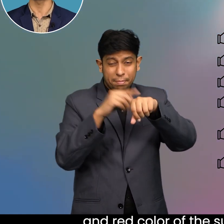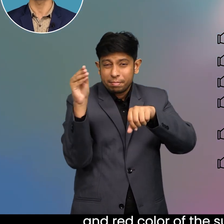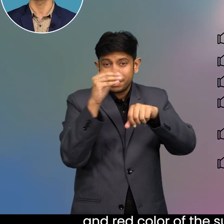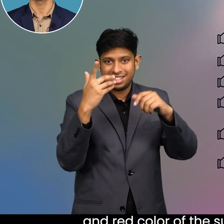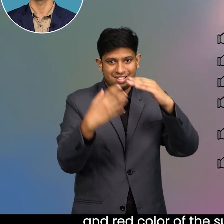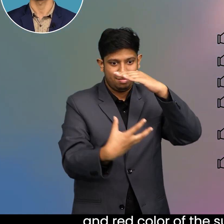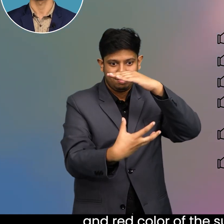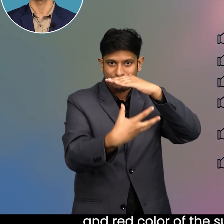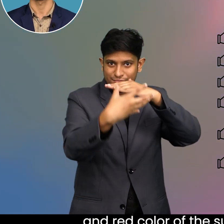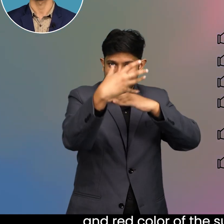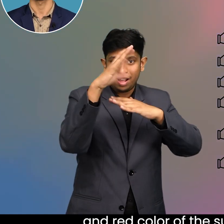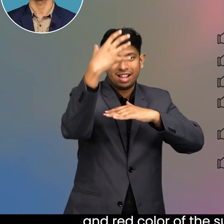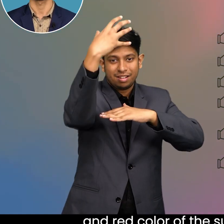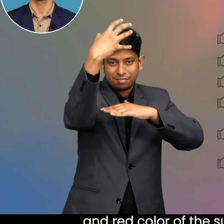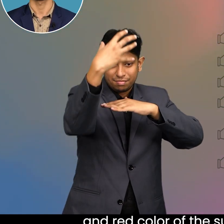sunset.